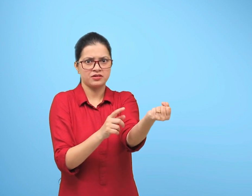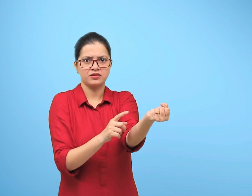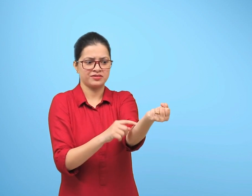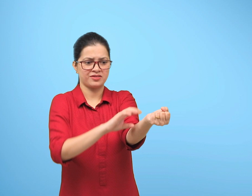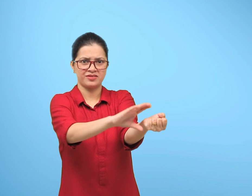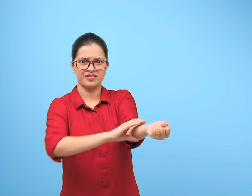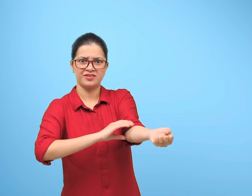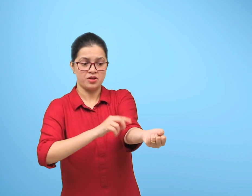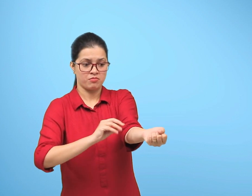movement.